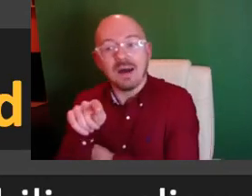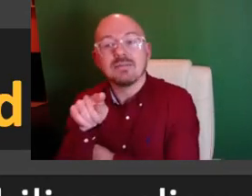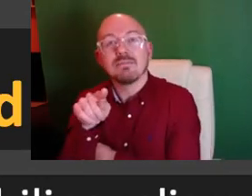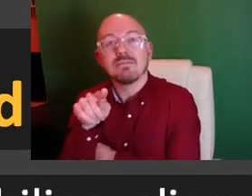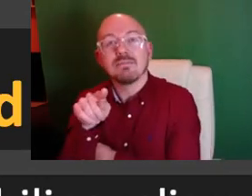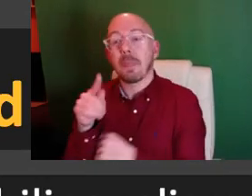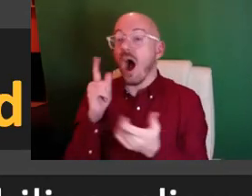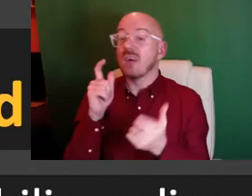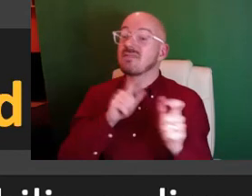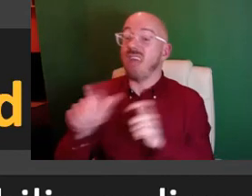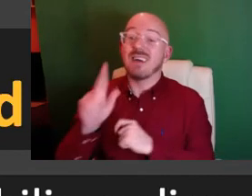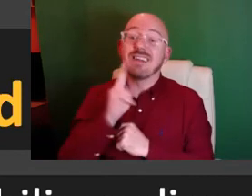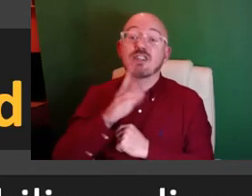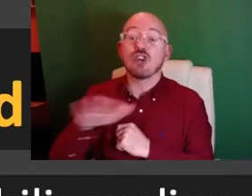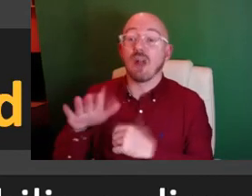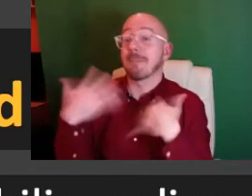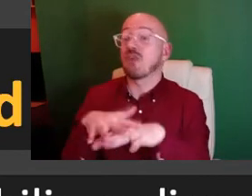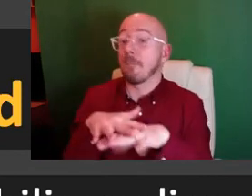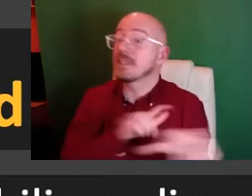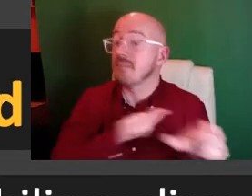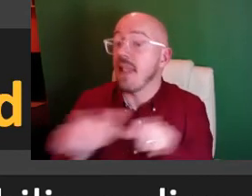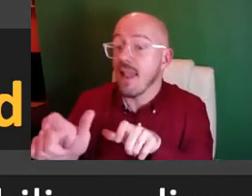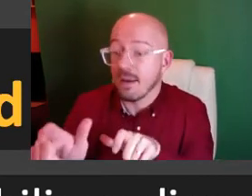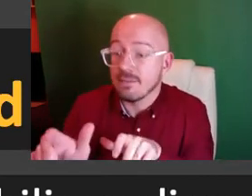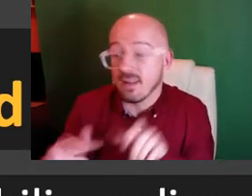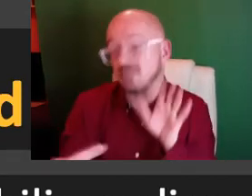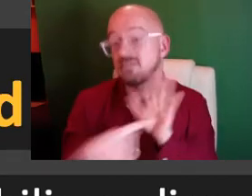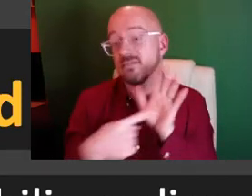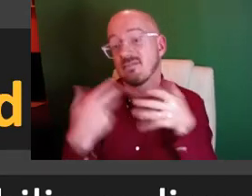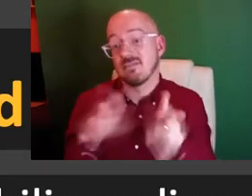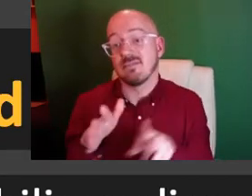bodies. Now when we consider the Welsh situation,